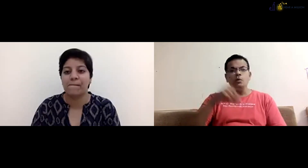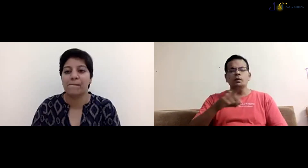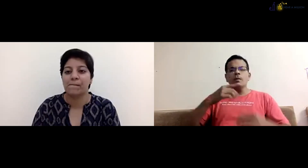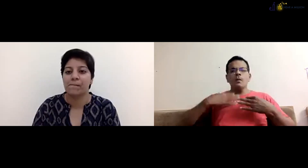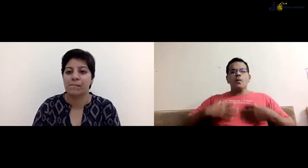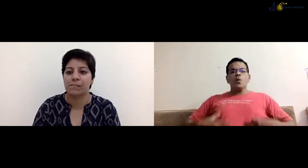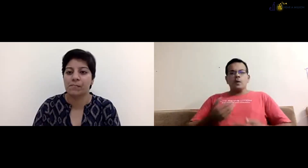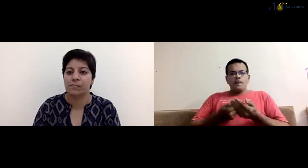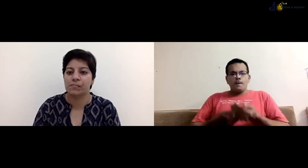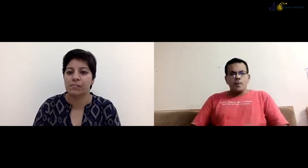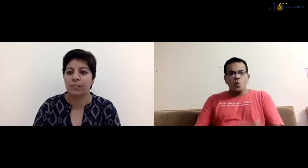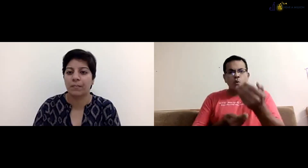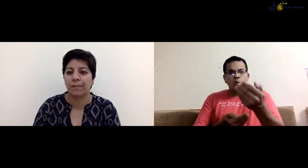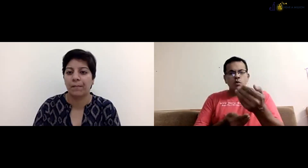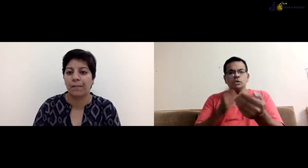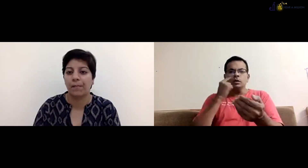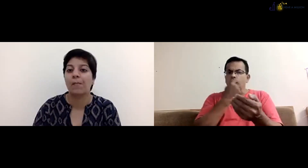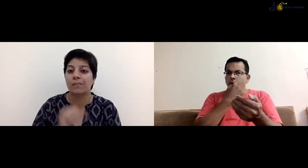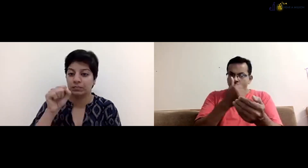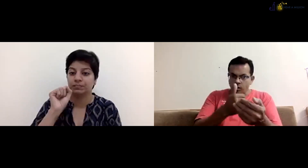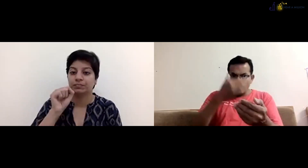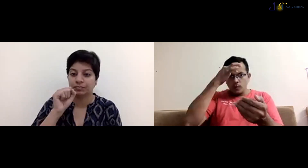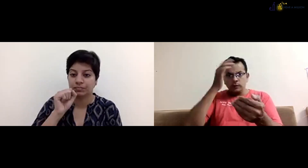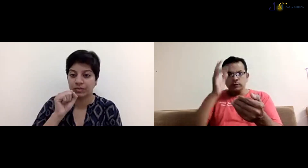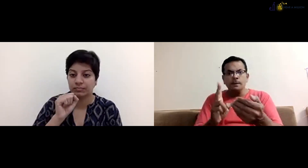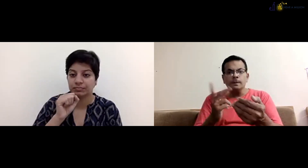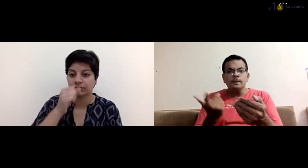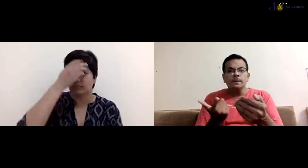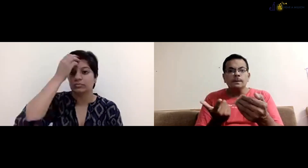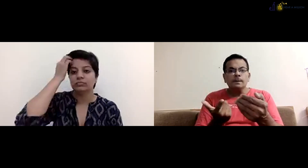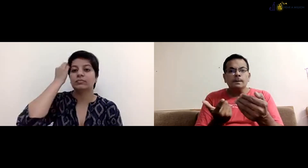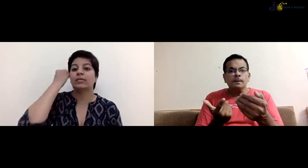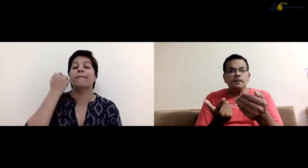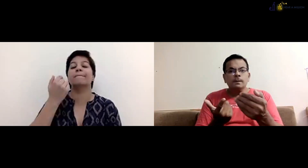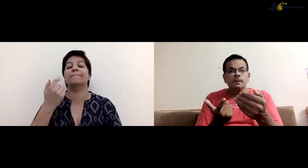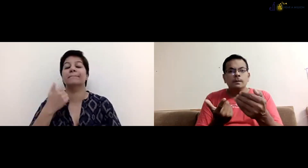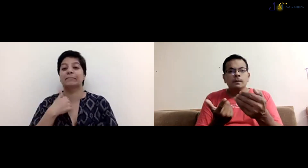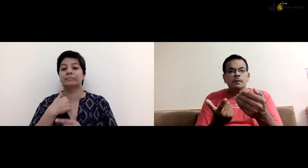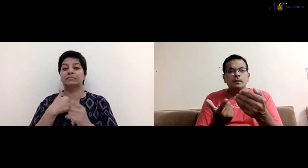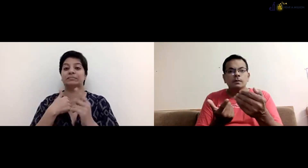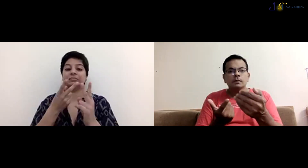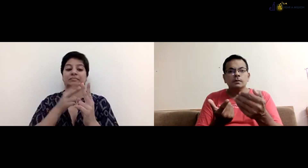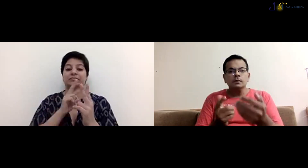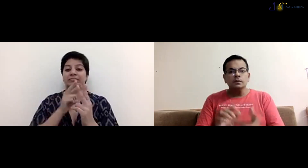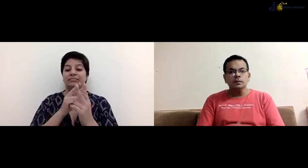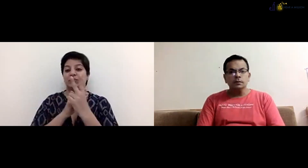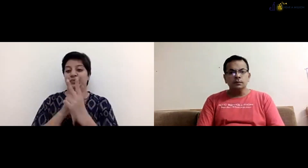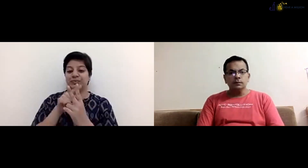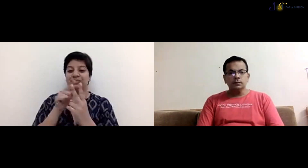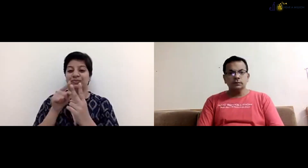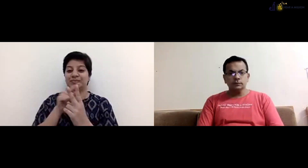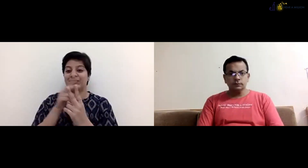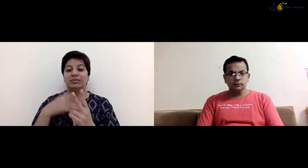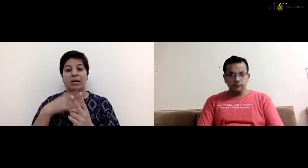But then, okay, and when you born, that time also you have this Usher syndrome